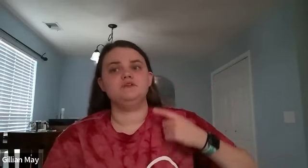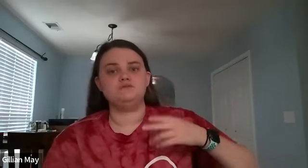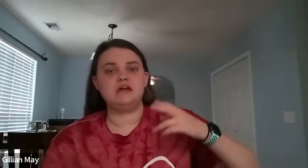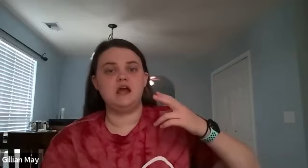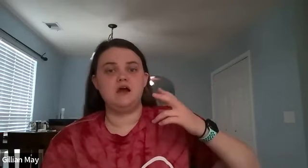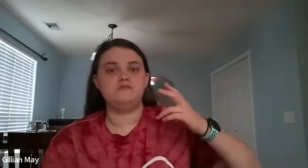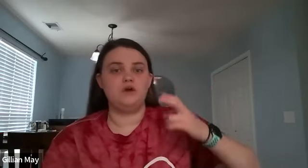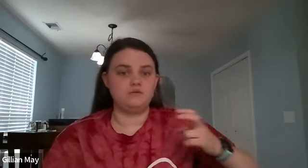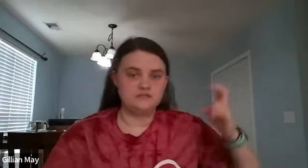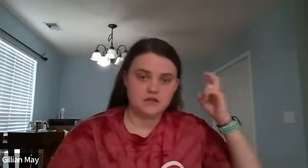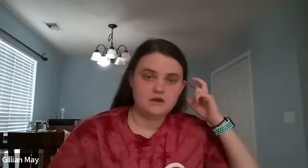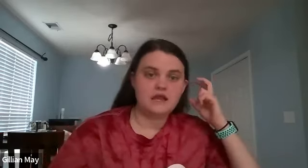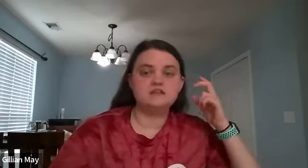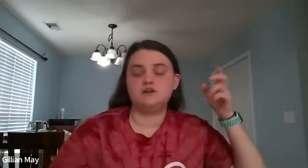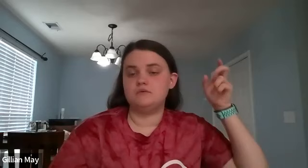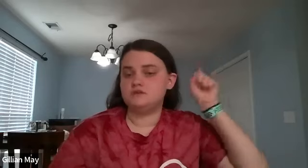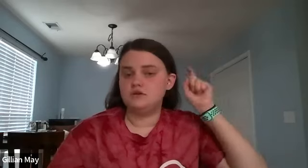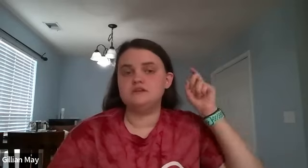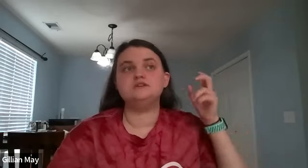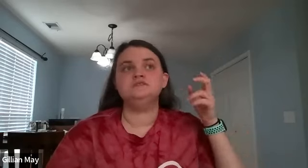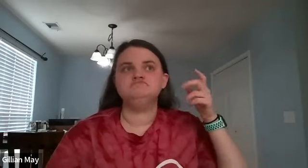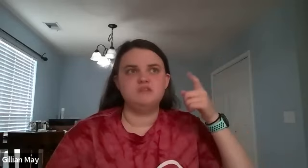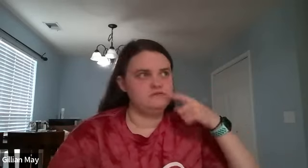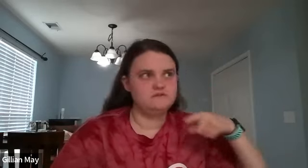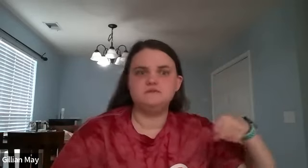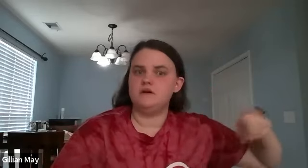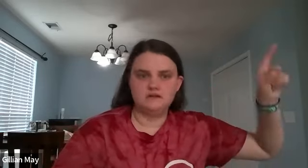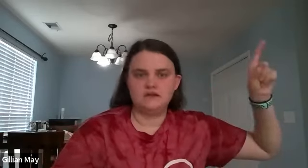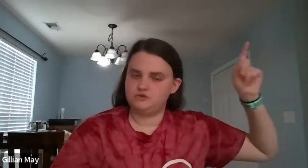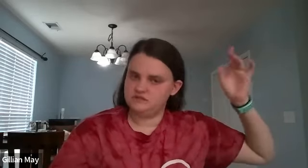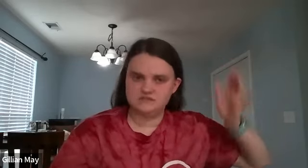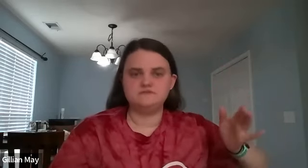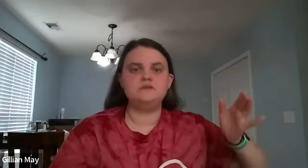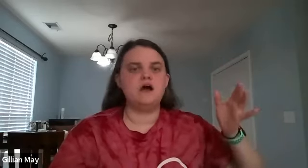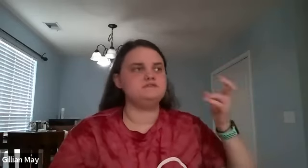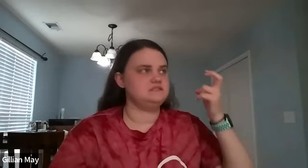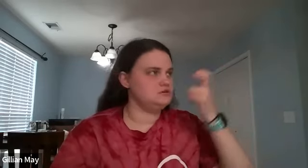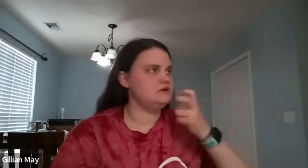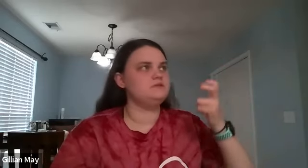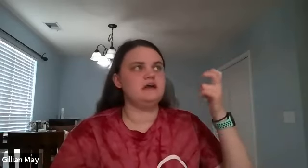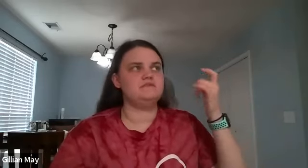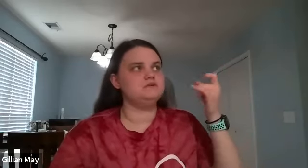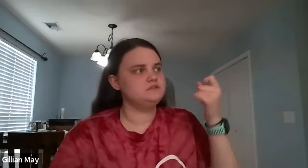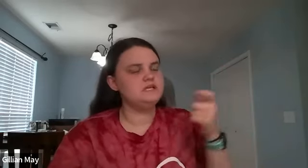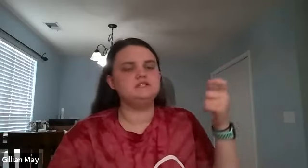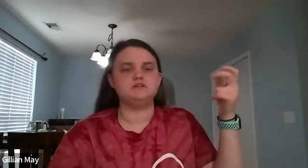those that have gone with the hearing aids or gone with the cochlears, they've lived again like those successful lives. They still are able to have their speech and